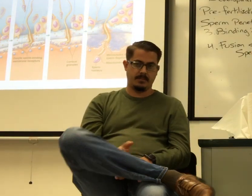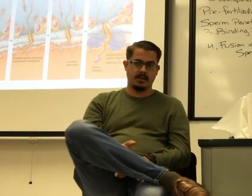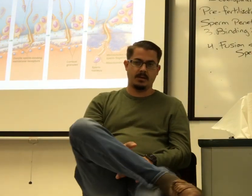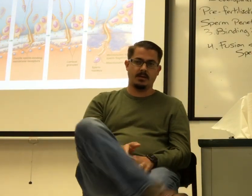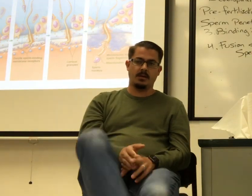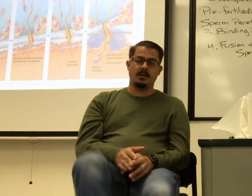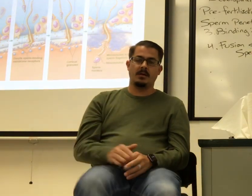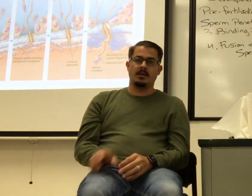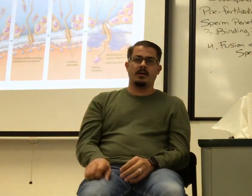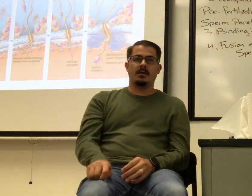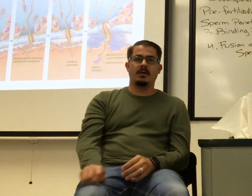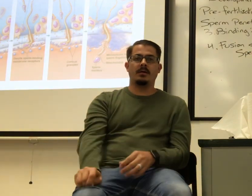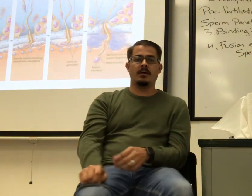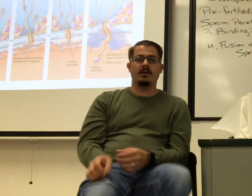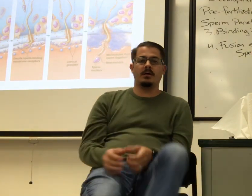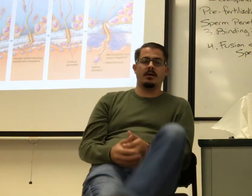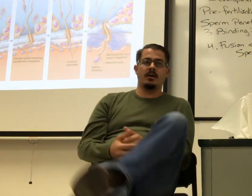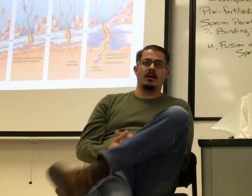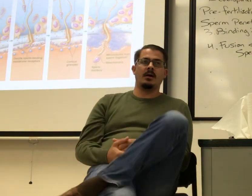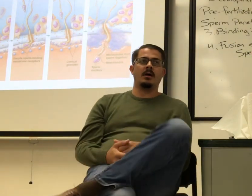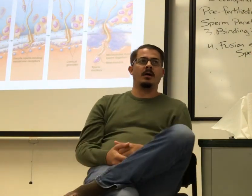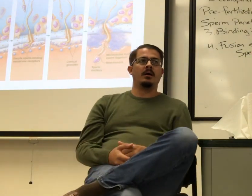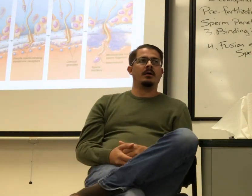Sperm nucleus